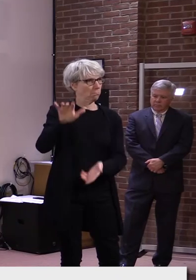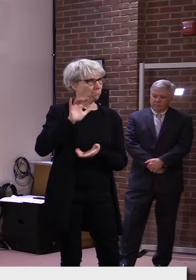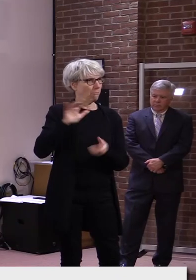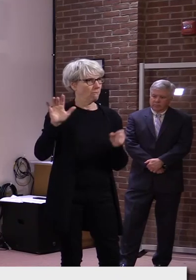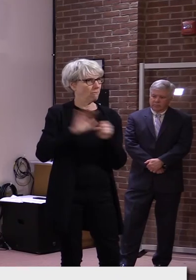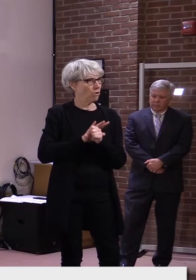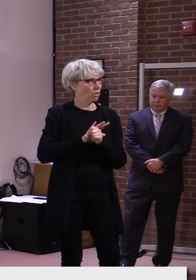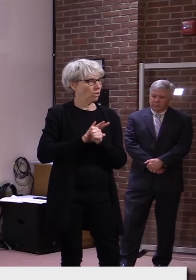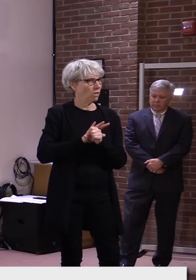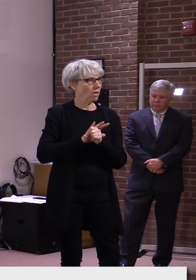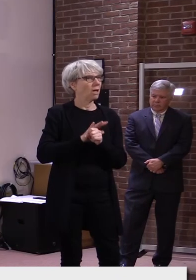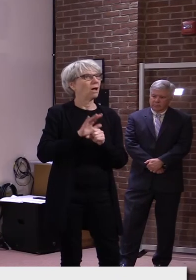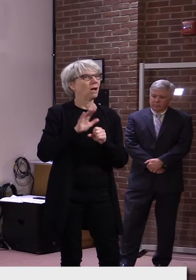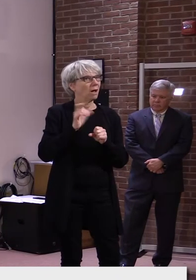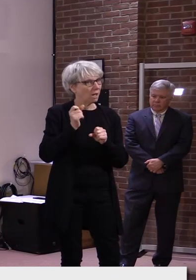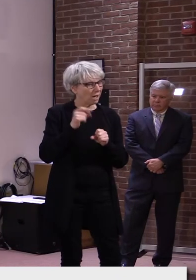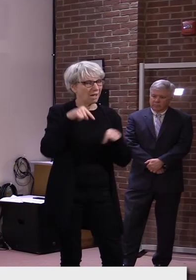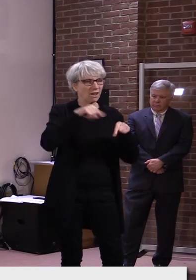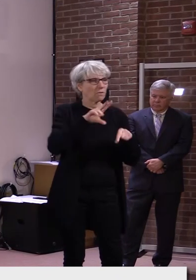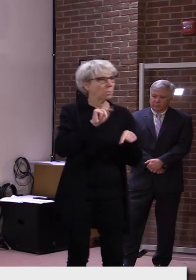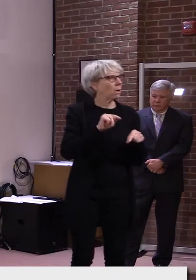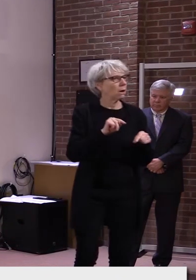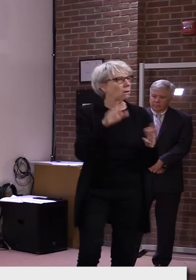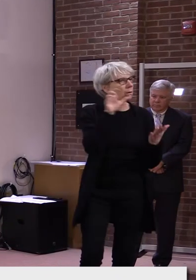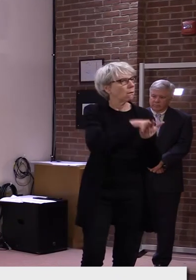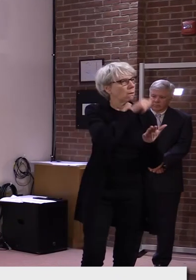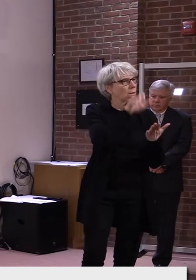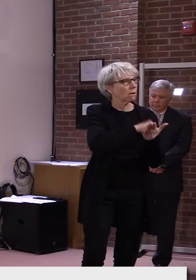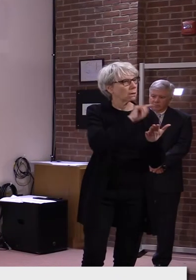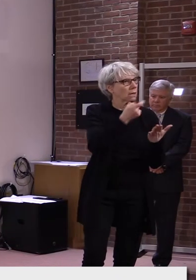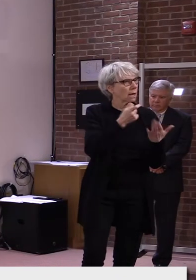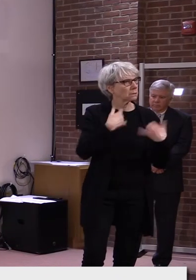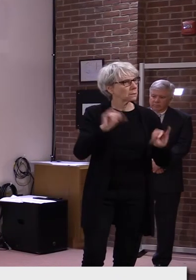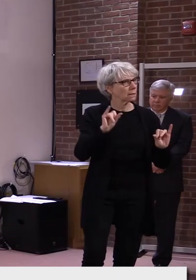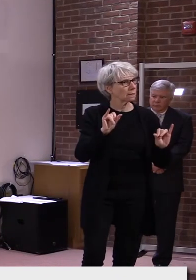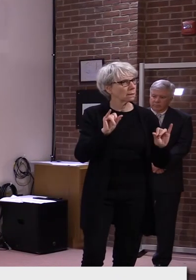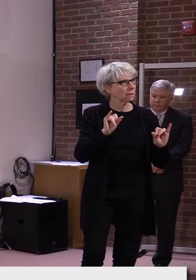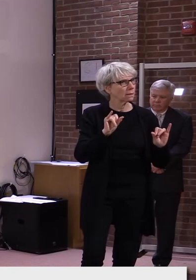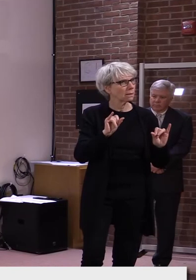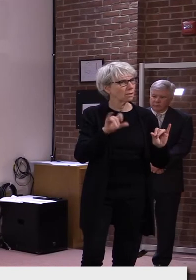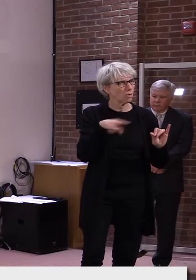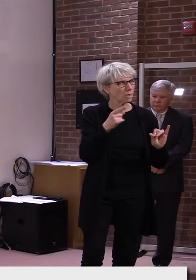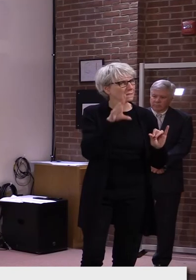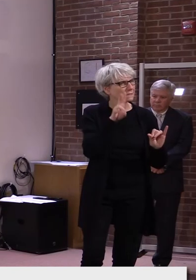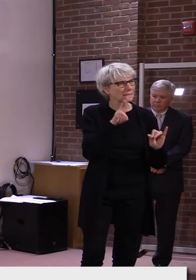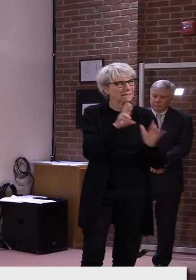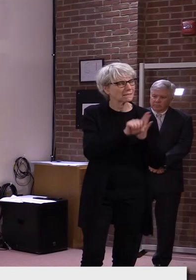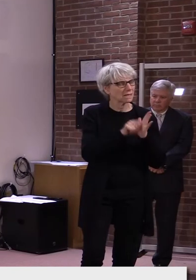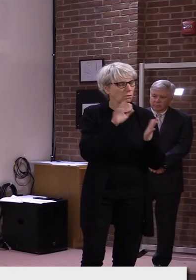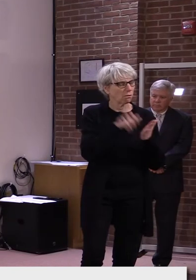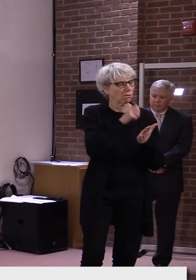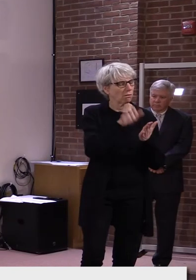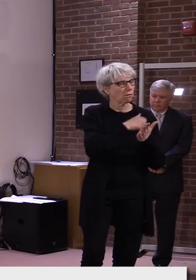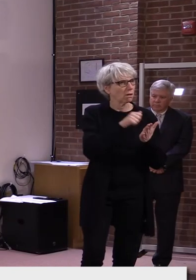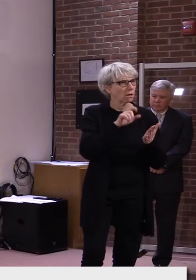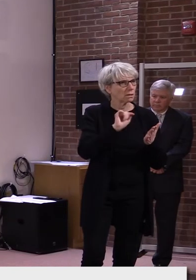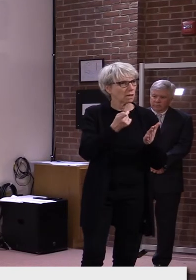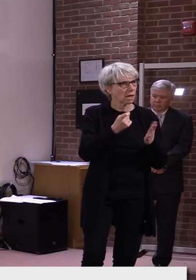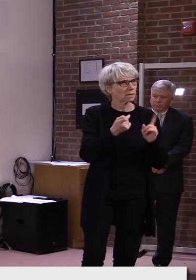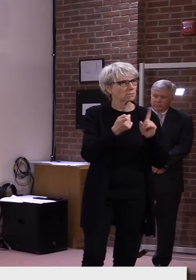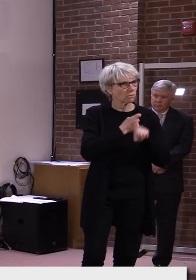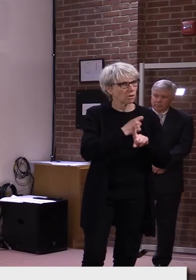we need more people. So I'm baffled by that. If you come up with the reason